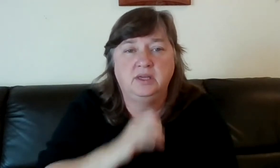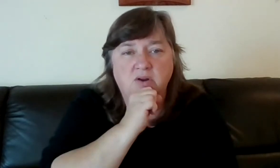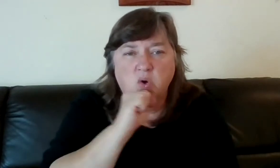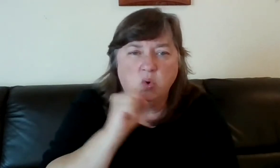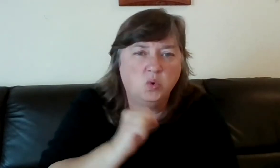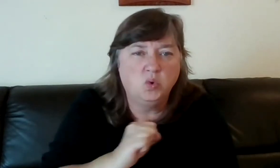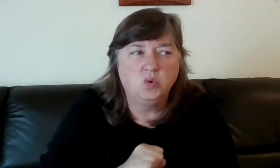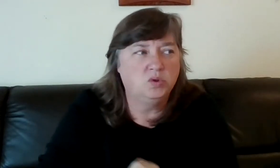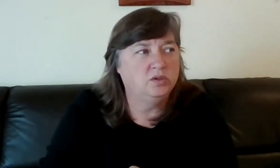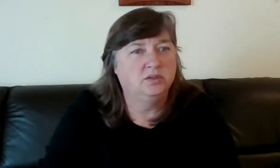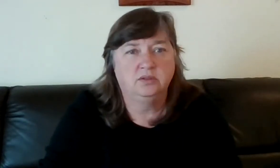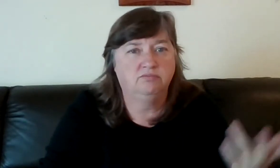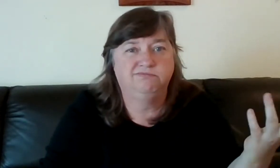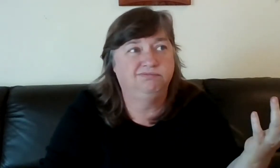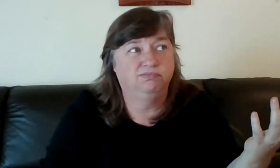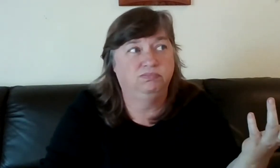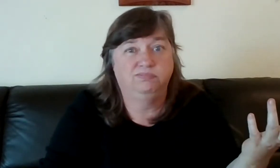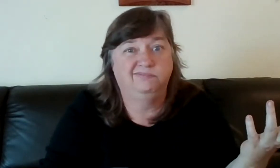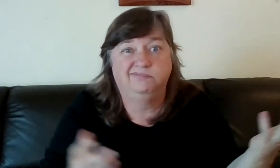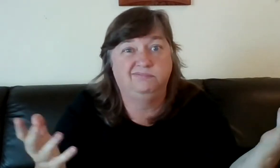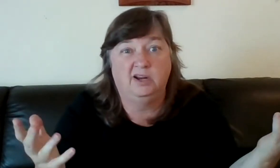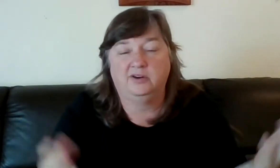an old whatever.